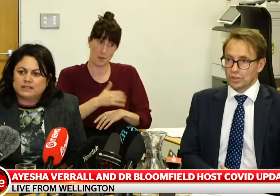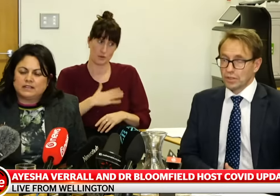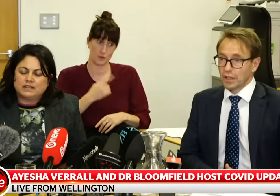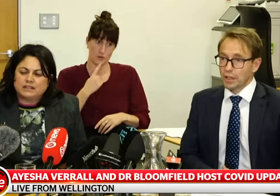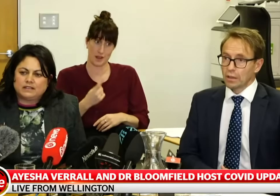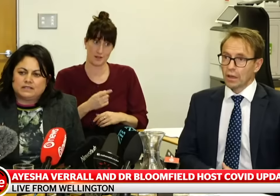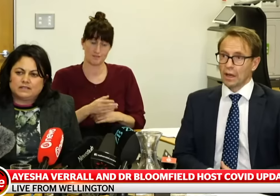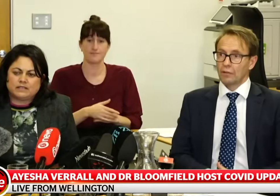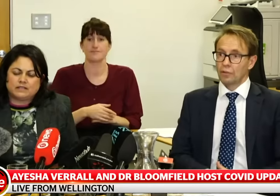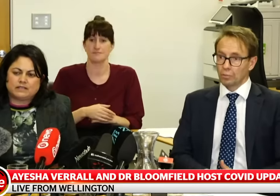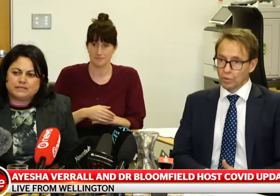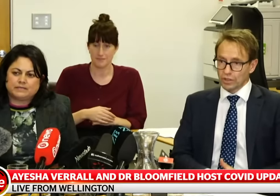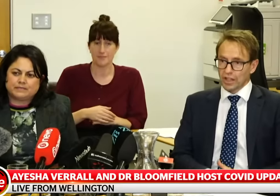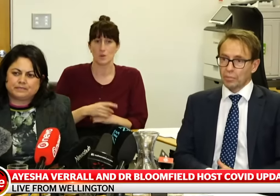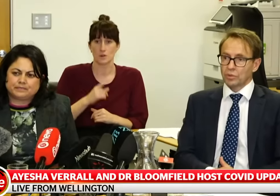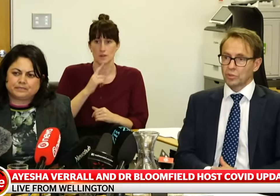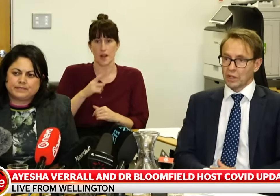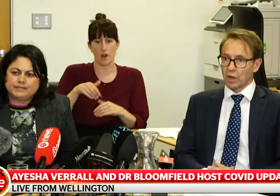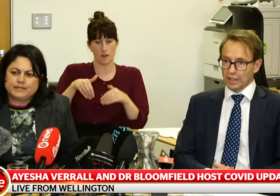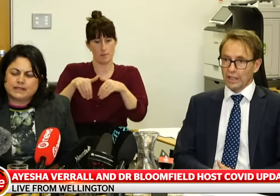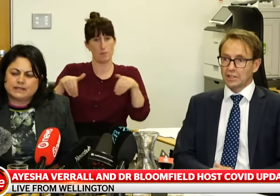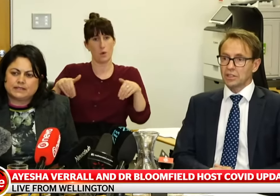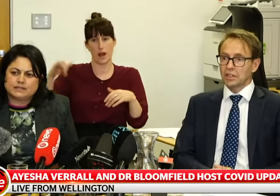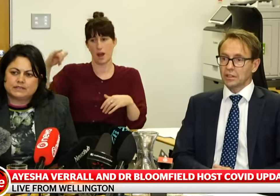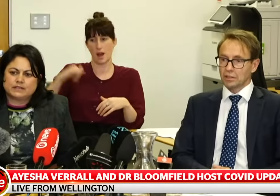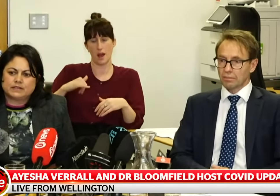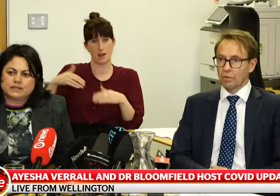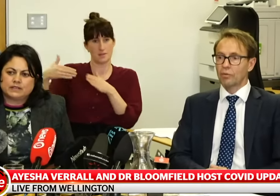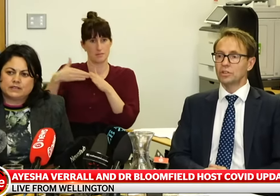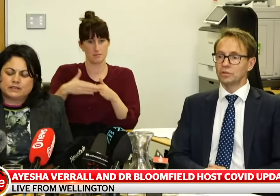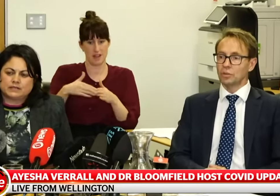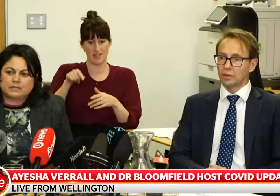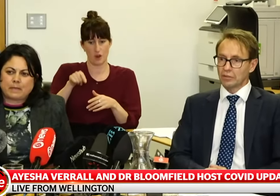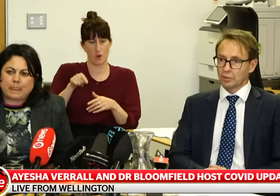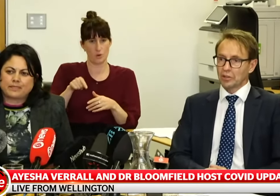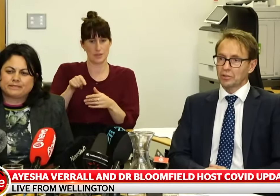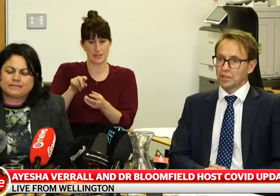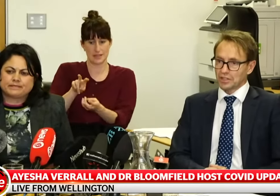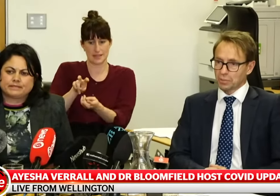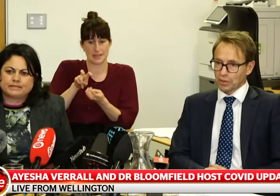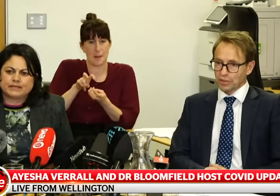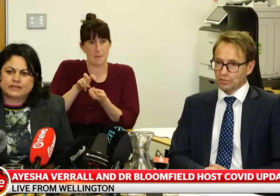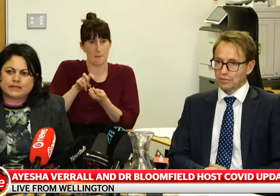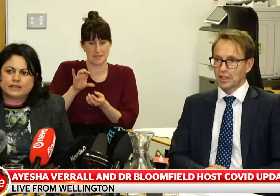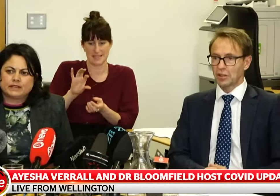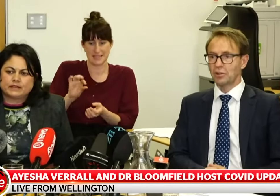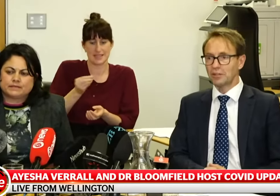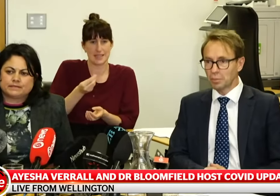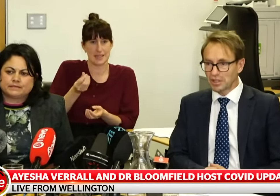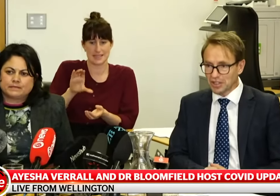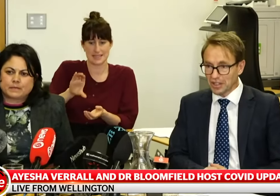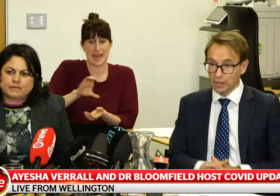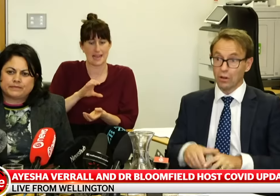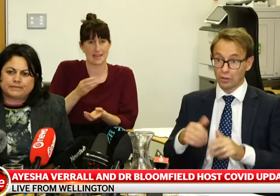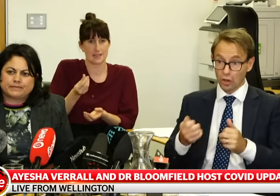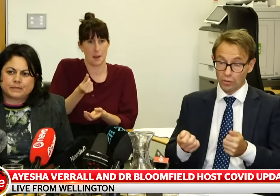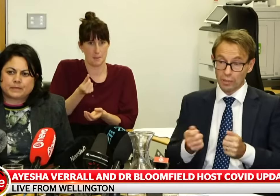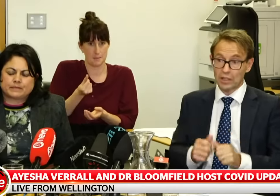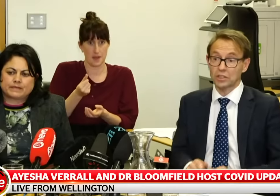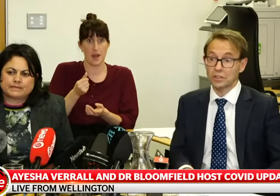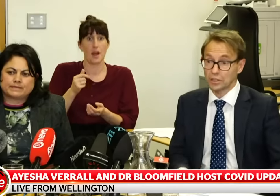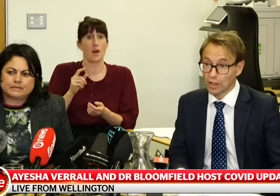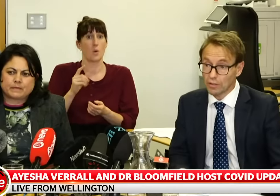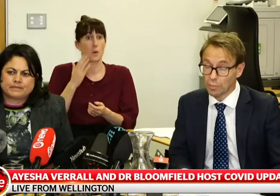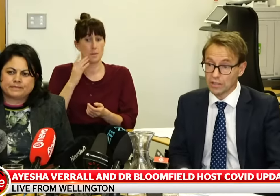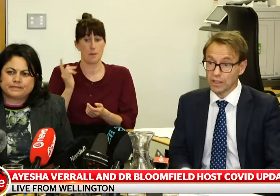Well, just to say, for the border samples, we're quite keen to get, first of all, everyone who tests positive to go and have a PCR on a